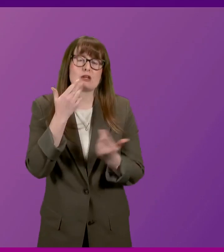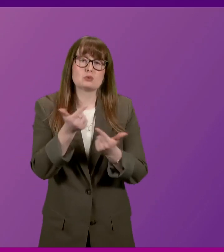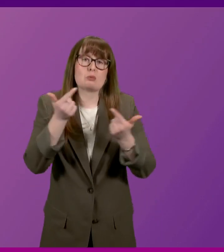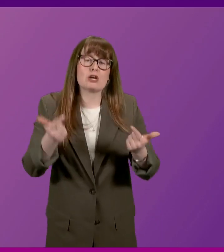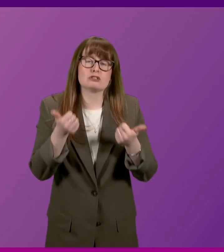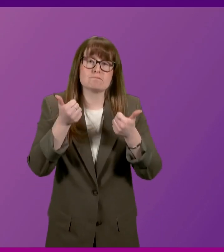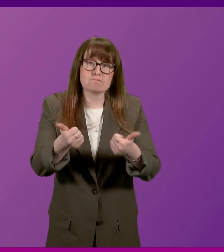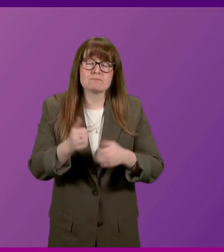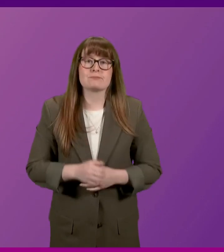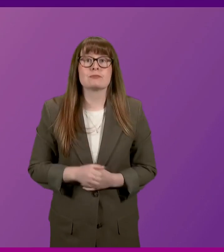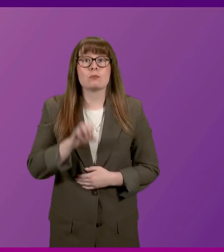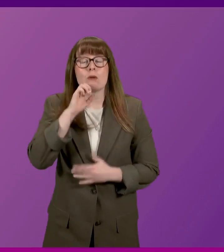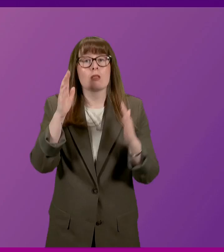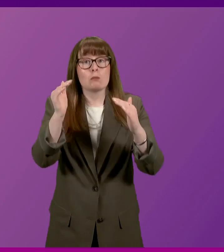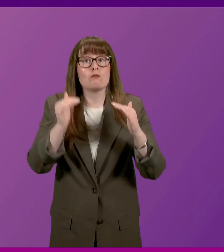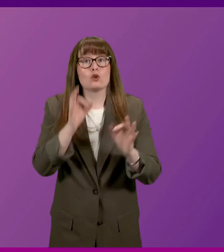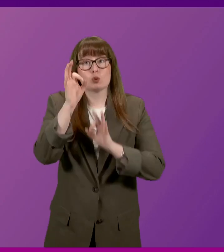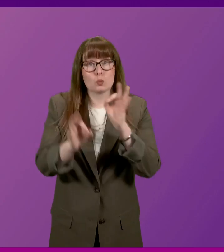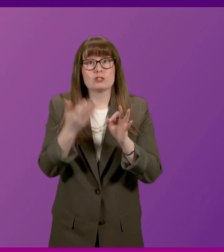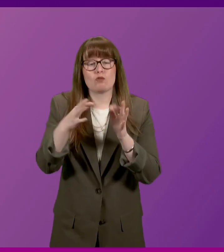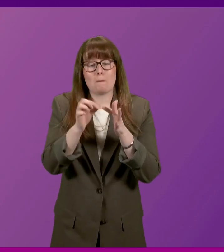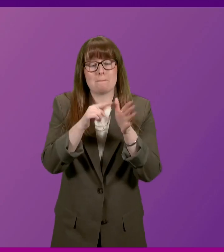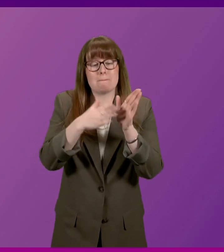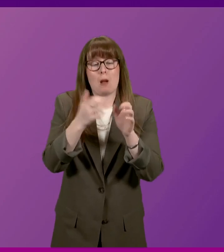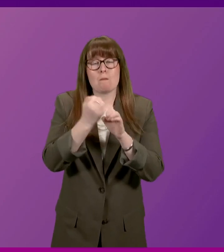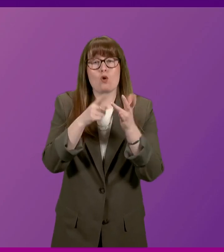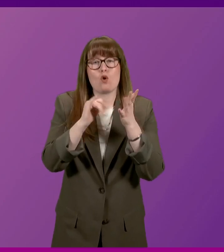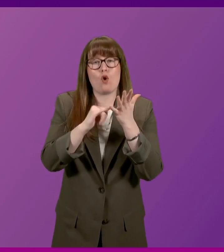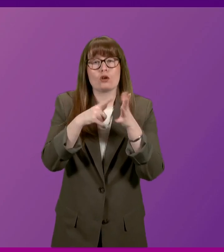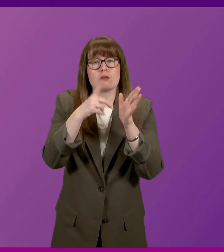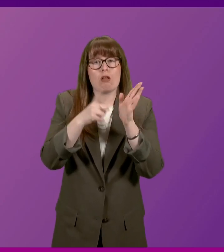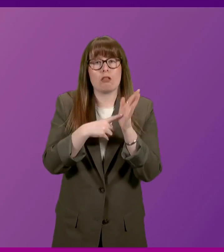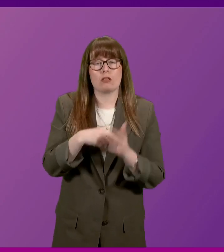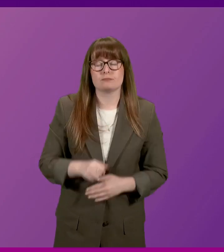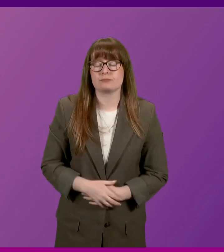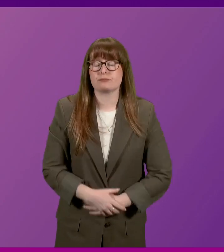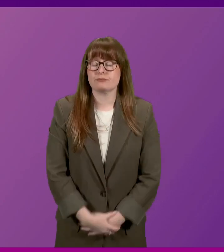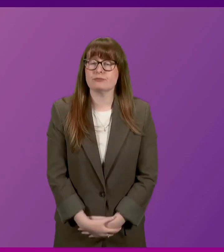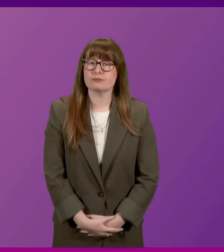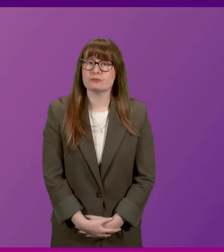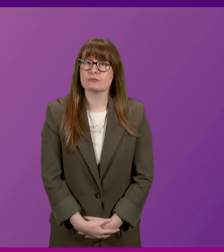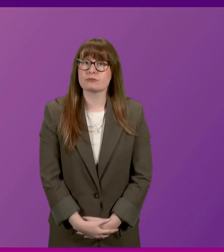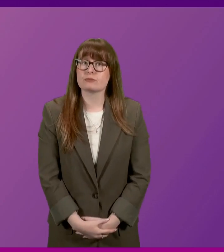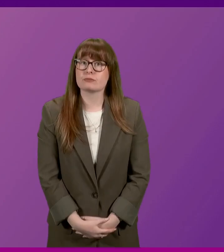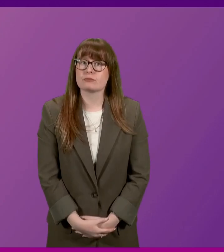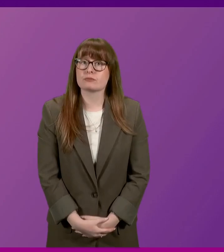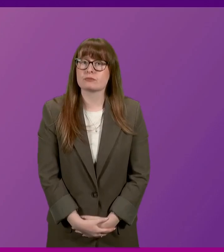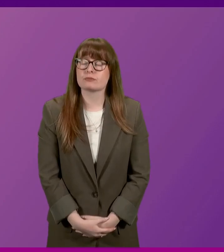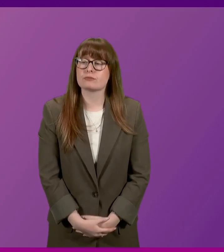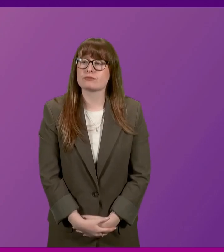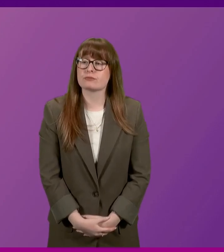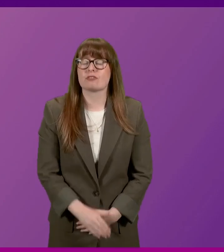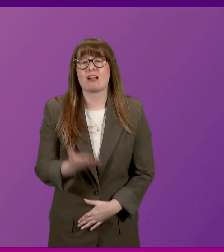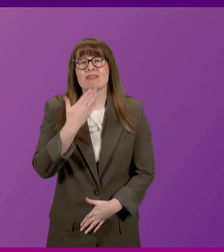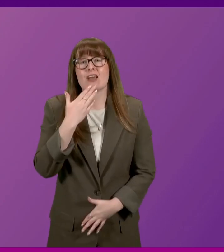Lucy. We're now going to move on to questions from Pam Gossel, please. Thank you, Convener,